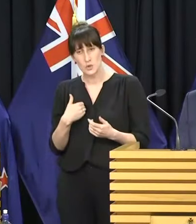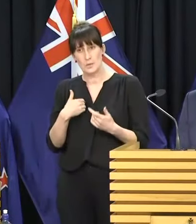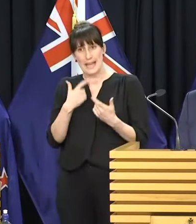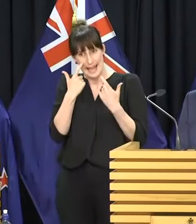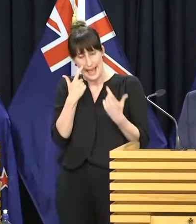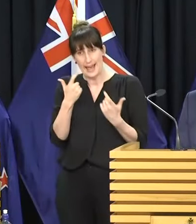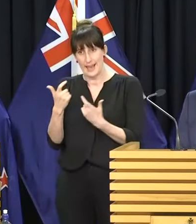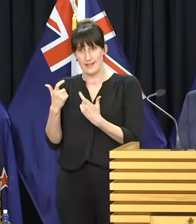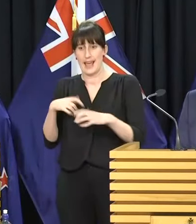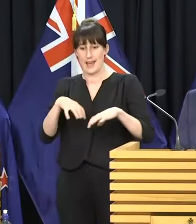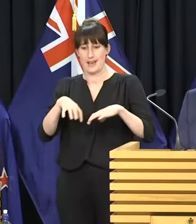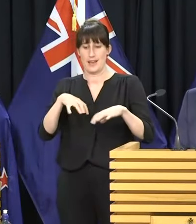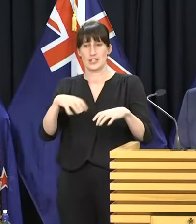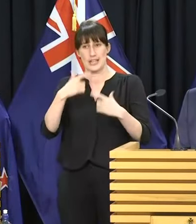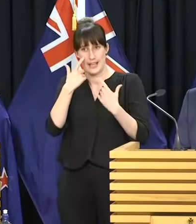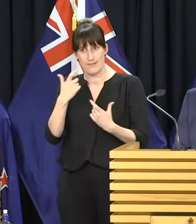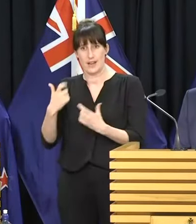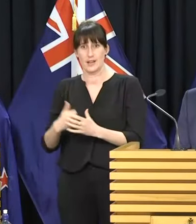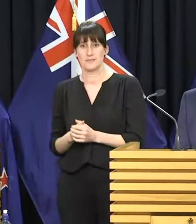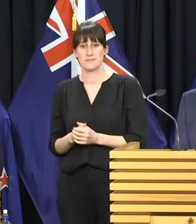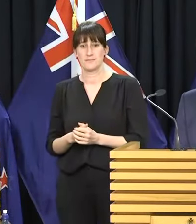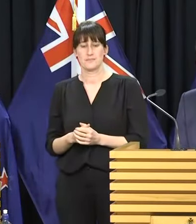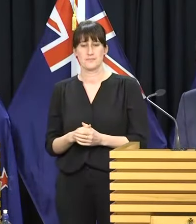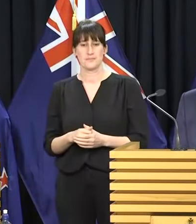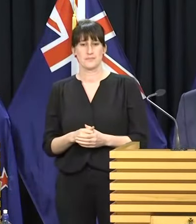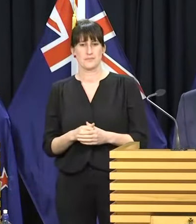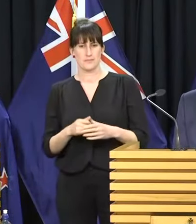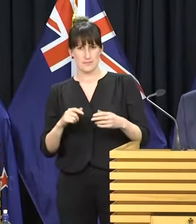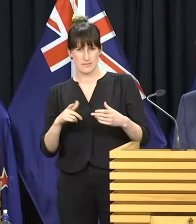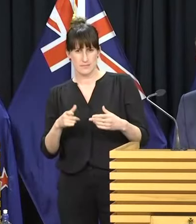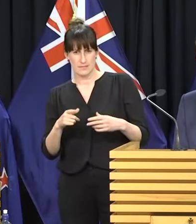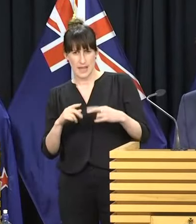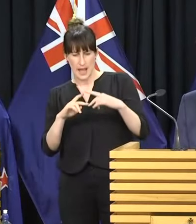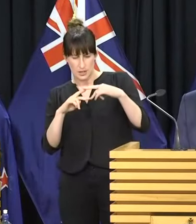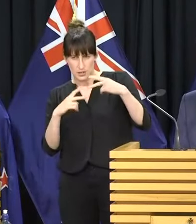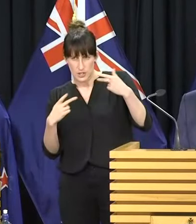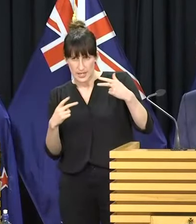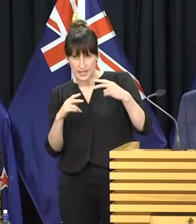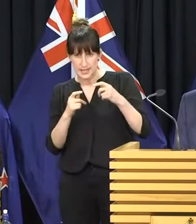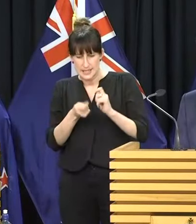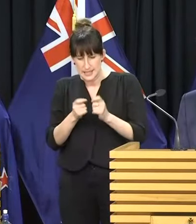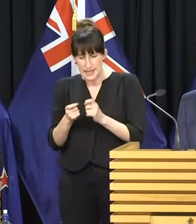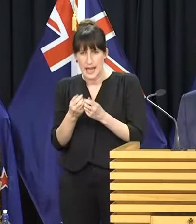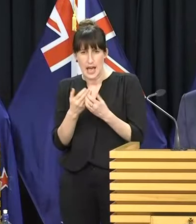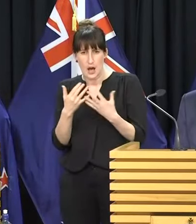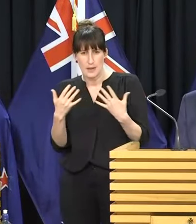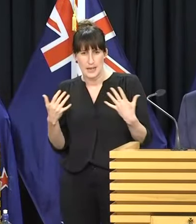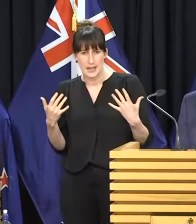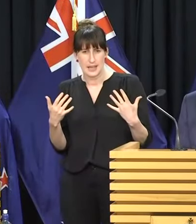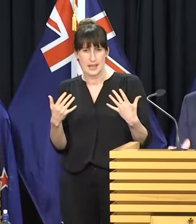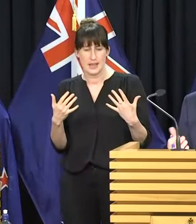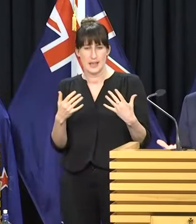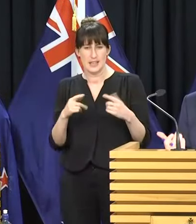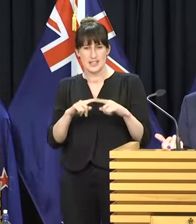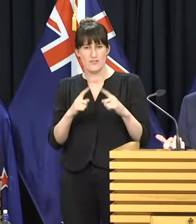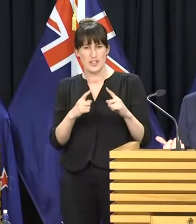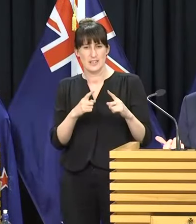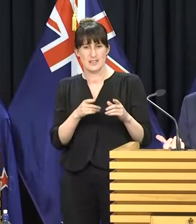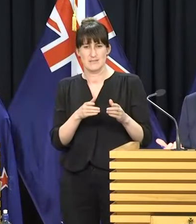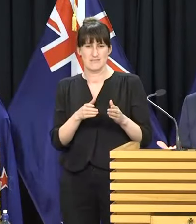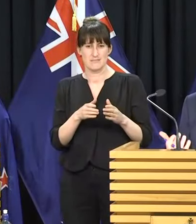have sequenced currently? It's increasing all the time. Every sample where we have got